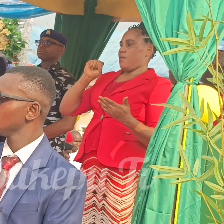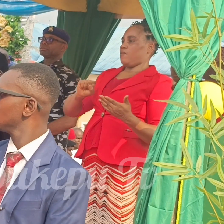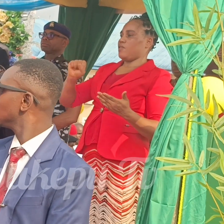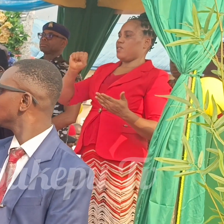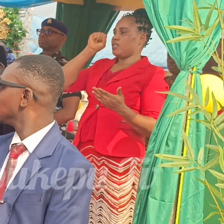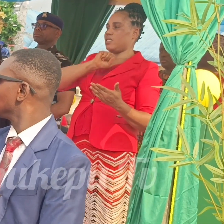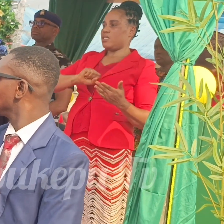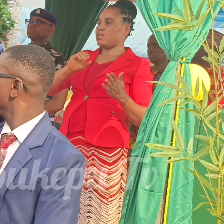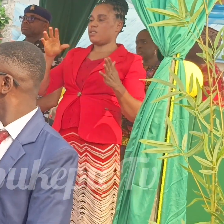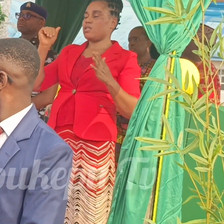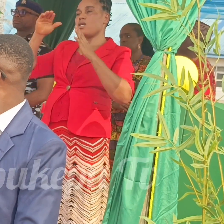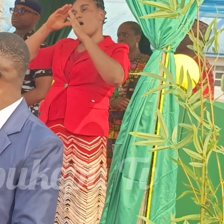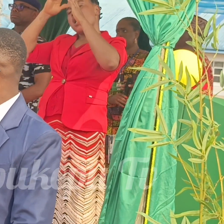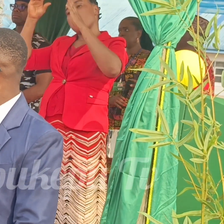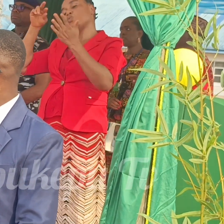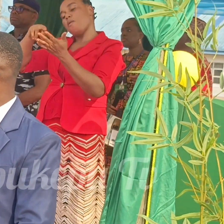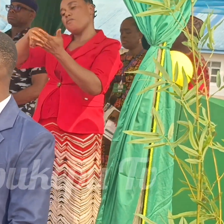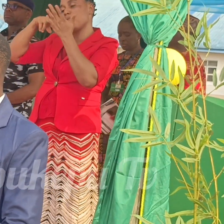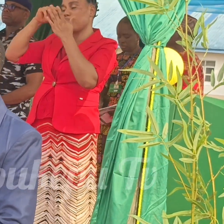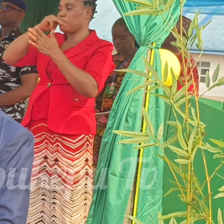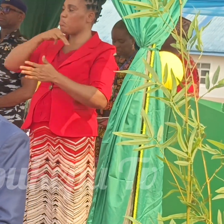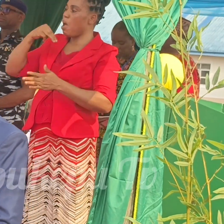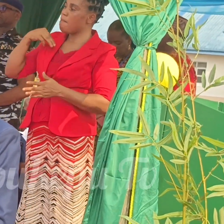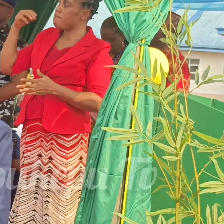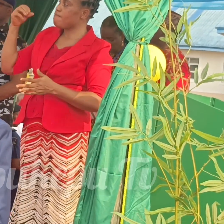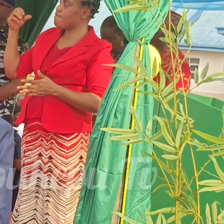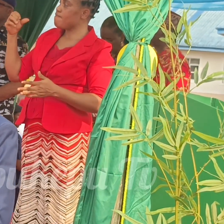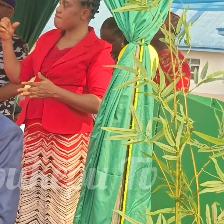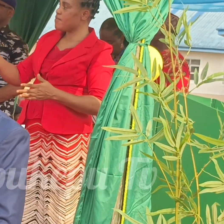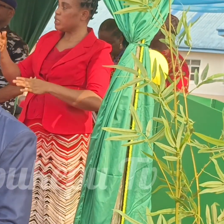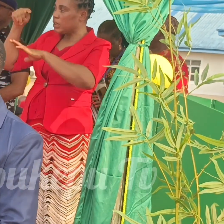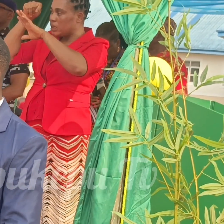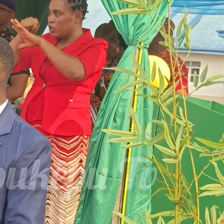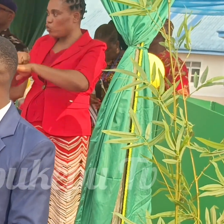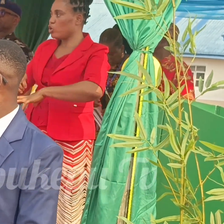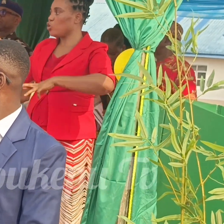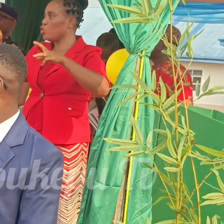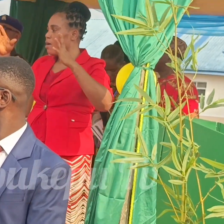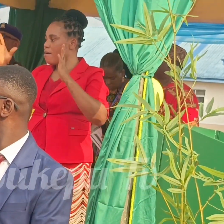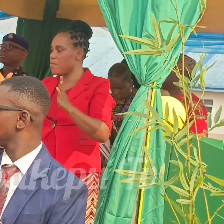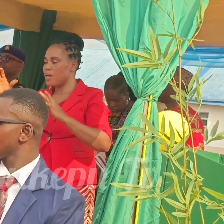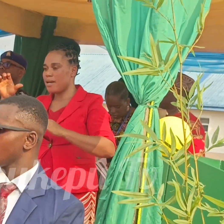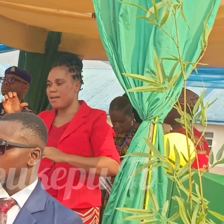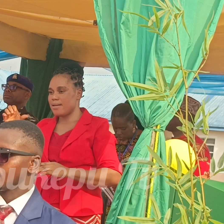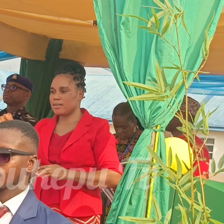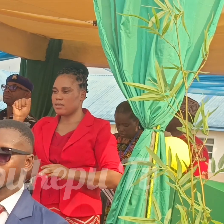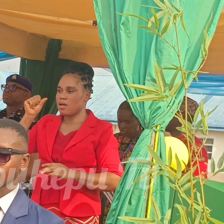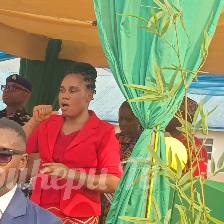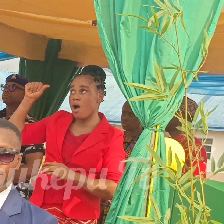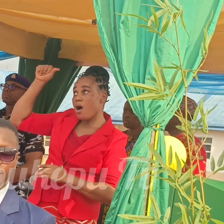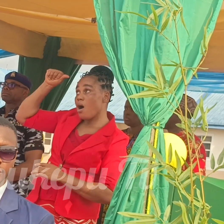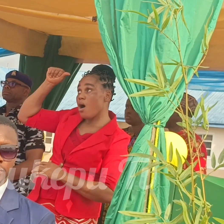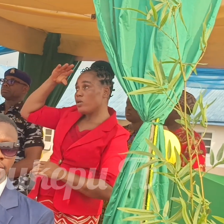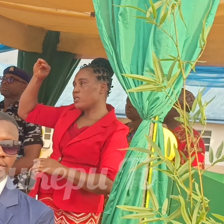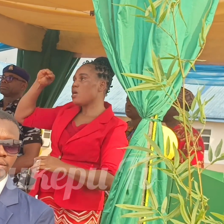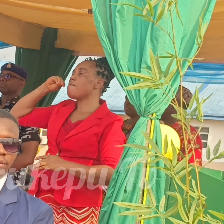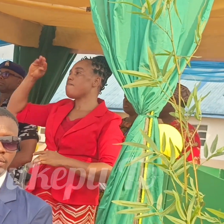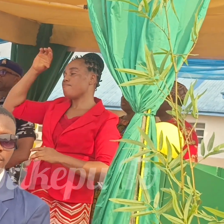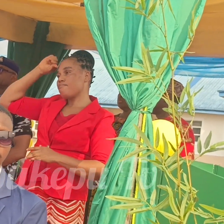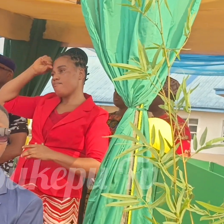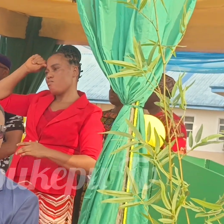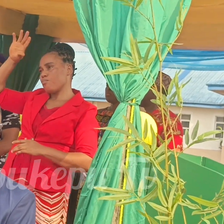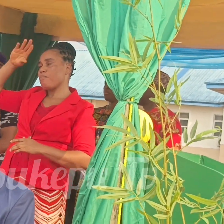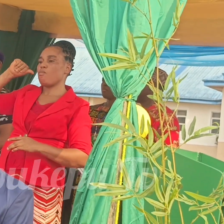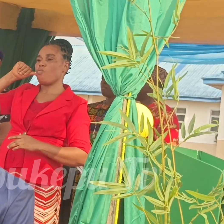Senators, House of Reps members, traditional rulers, anointed men and women of